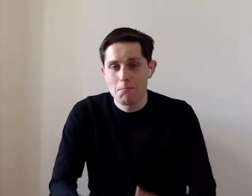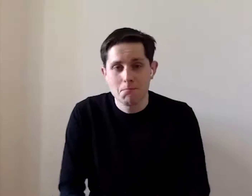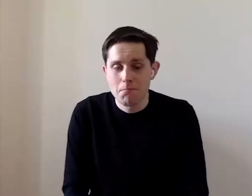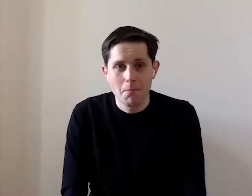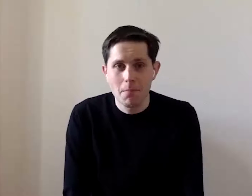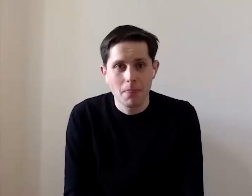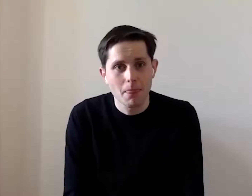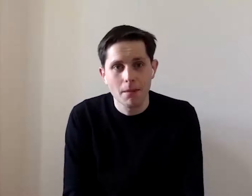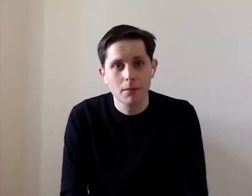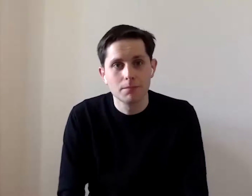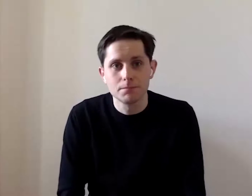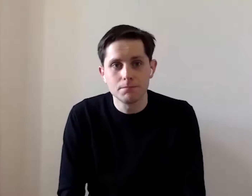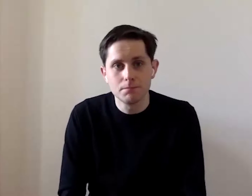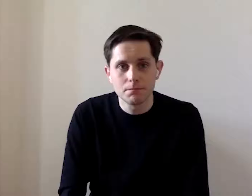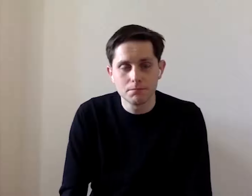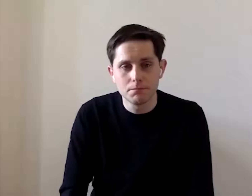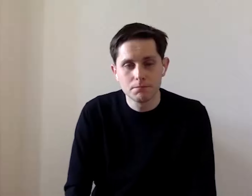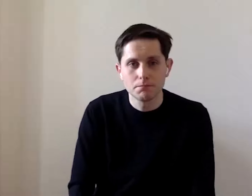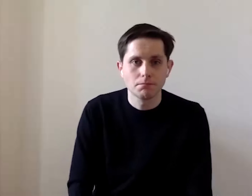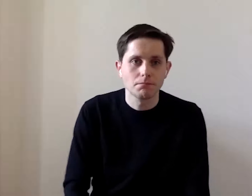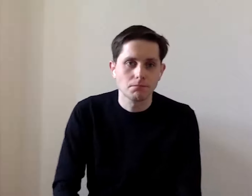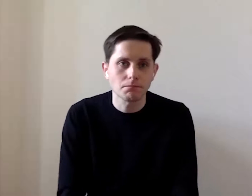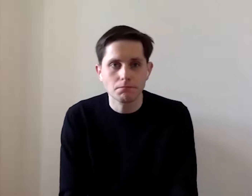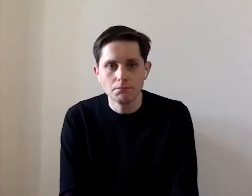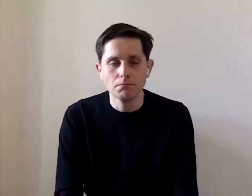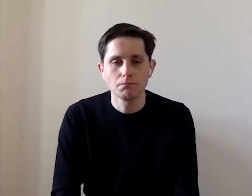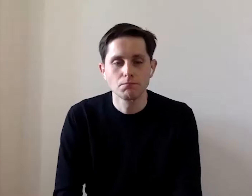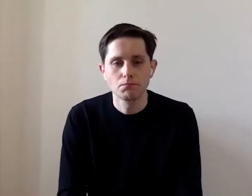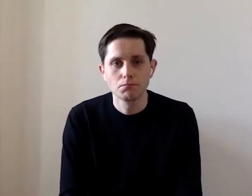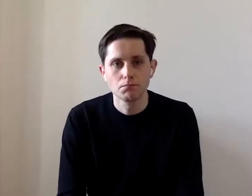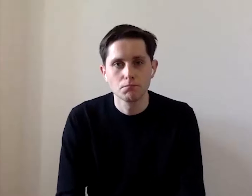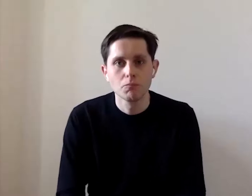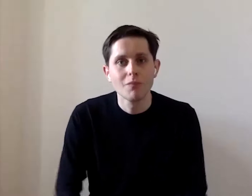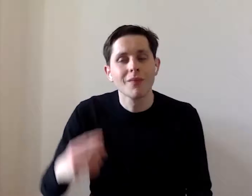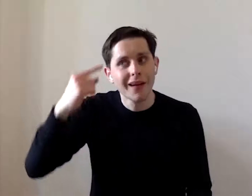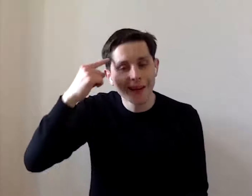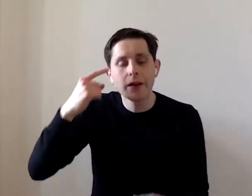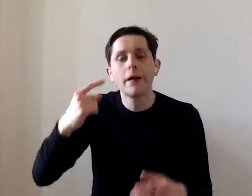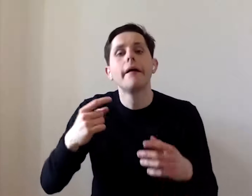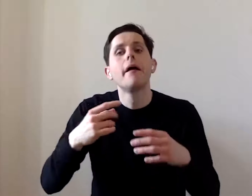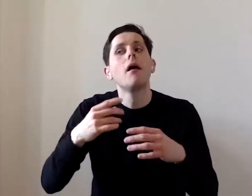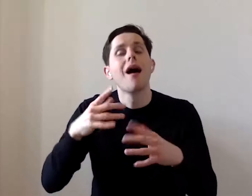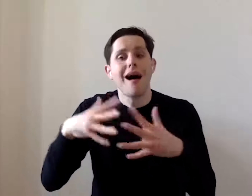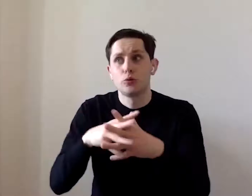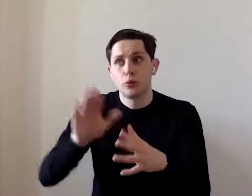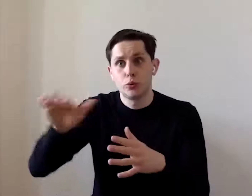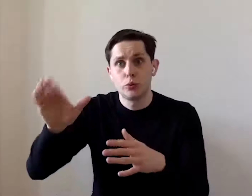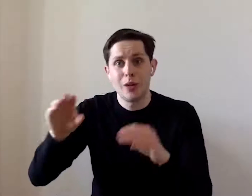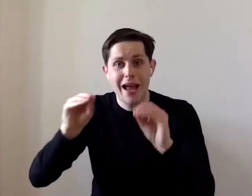I faced. And I think if the process to getting support from